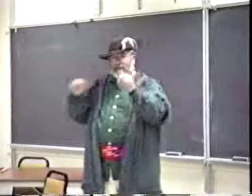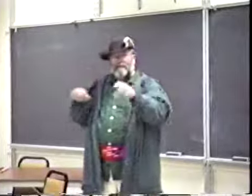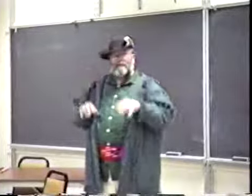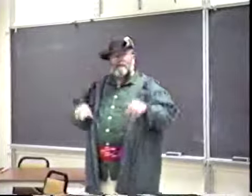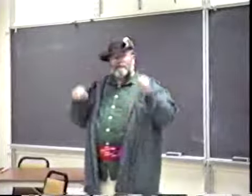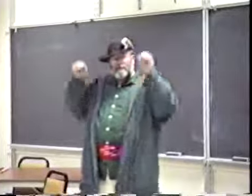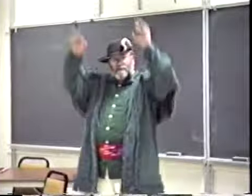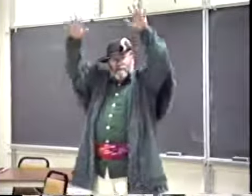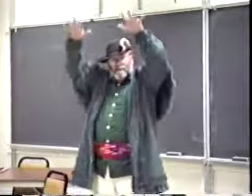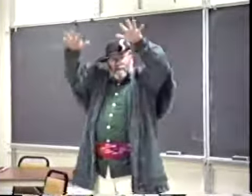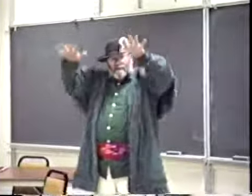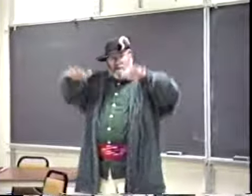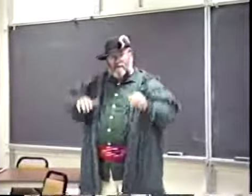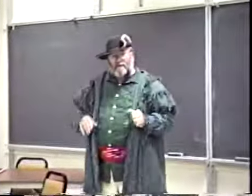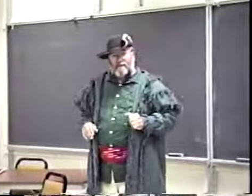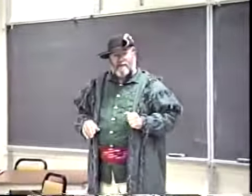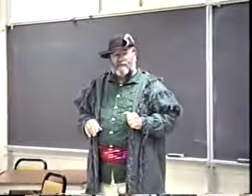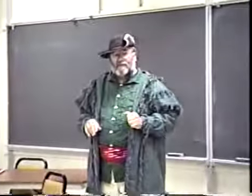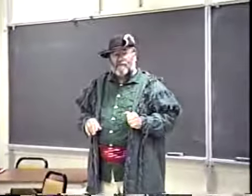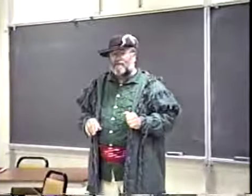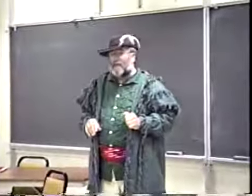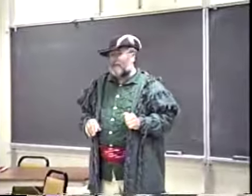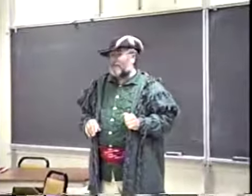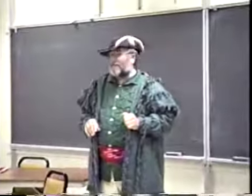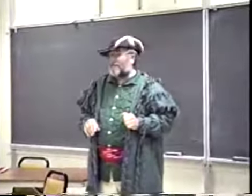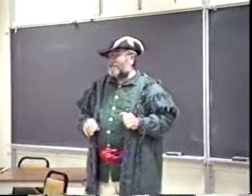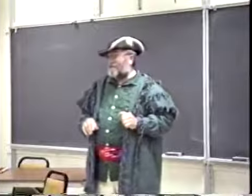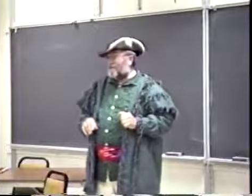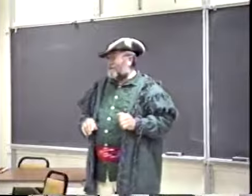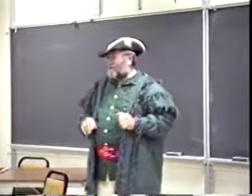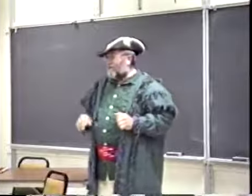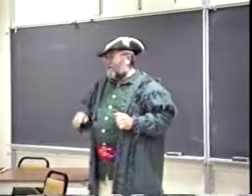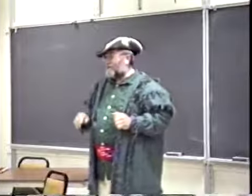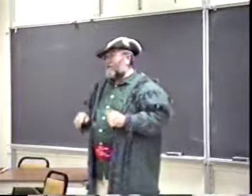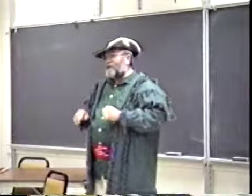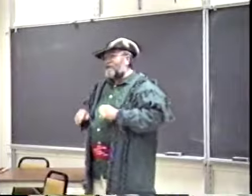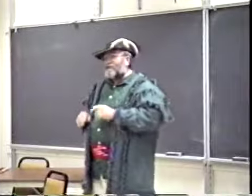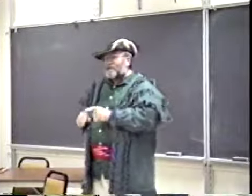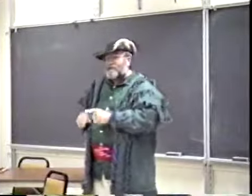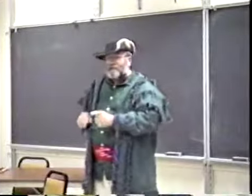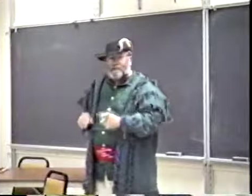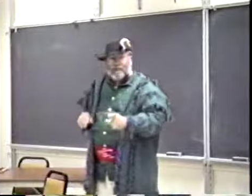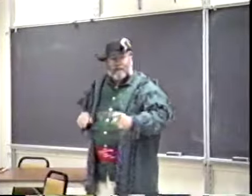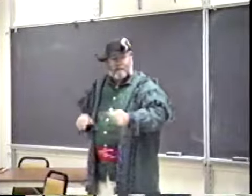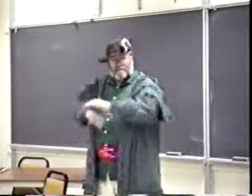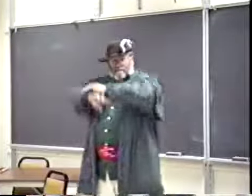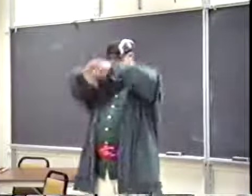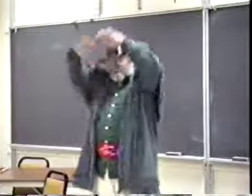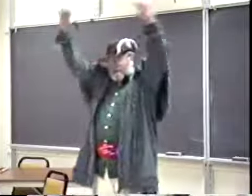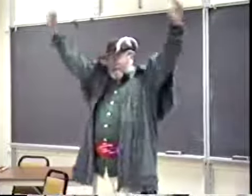many years, many snows back. There was a huge snake,